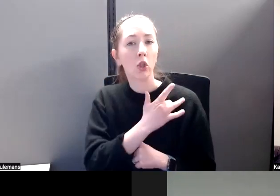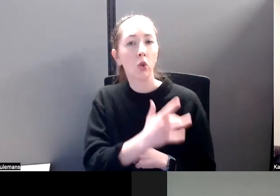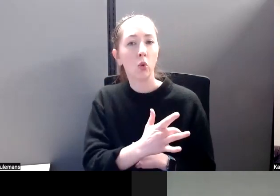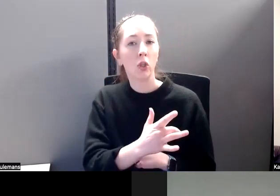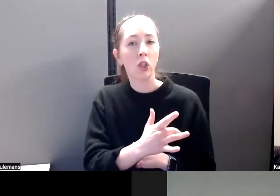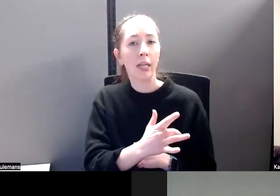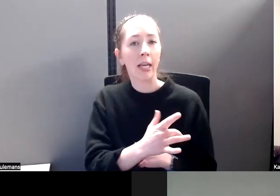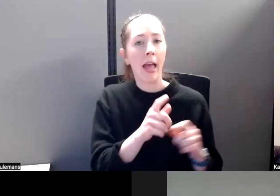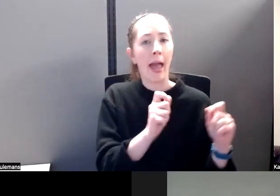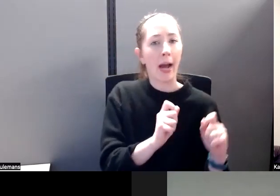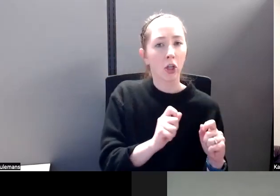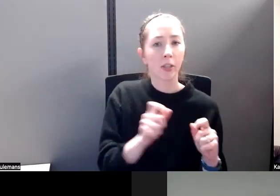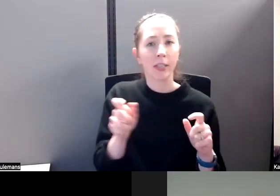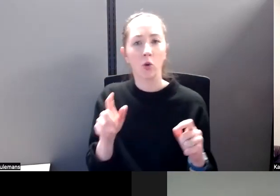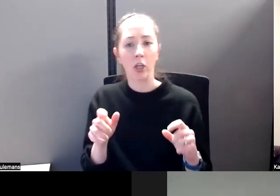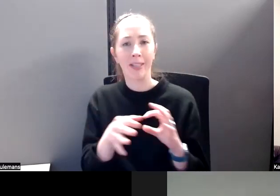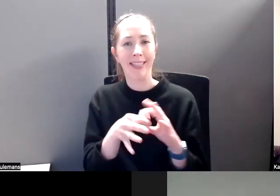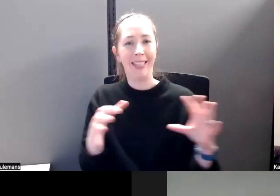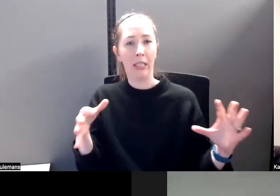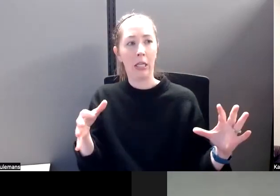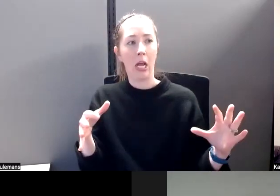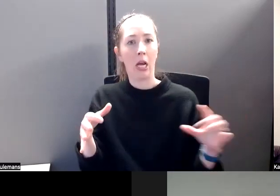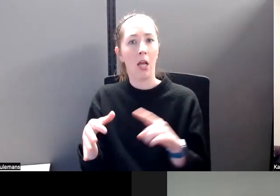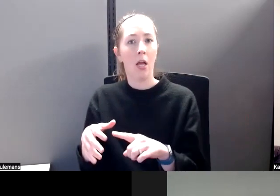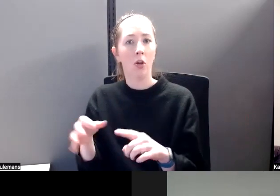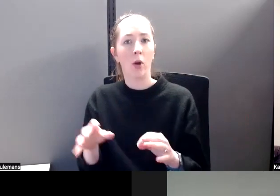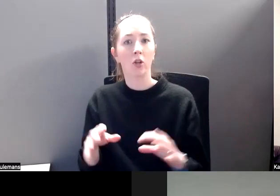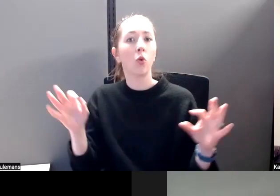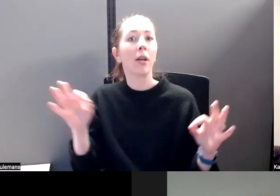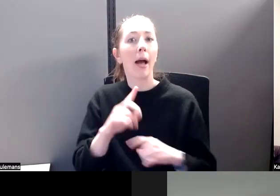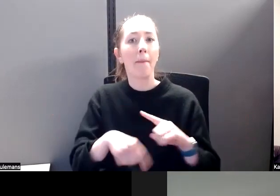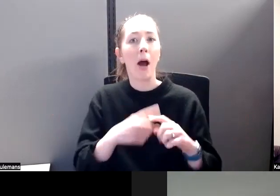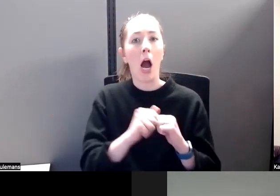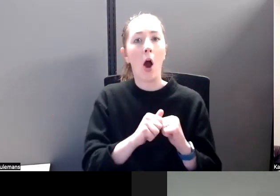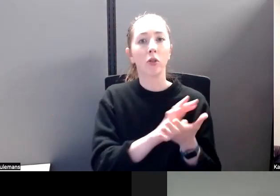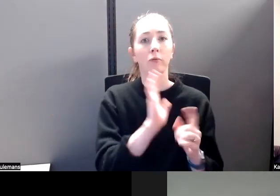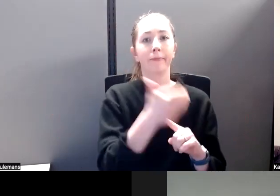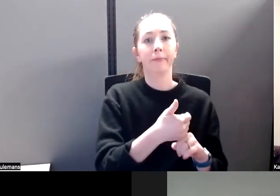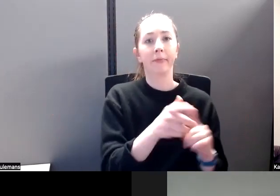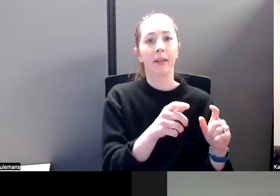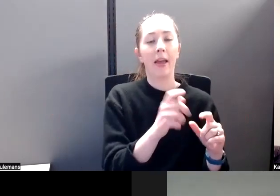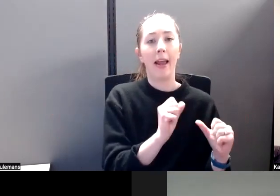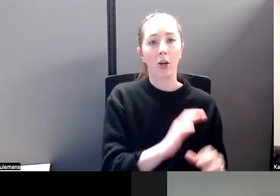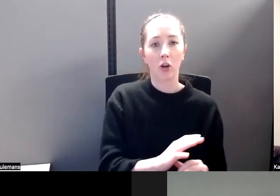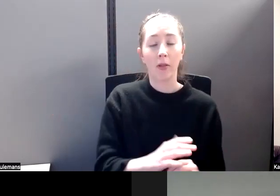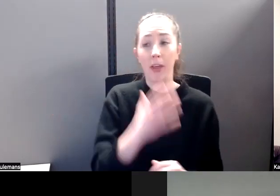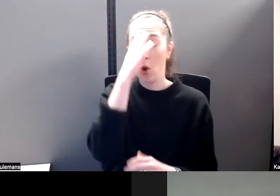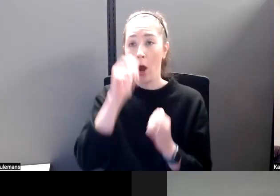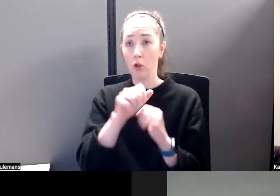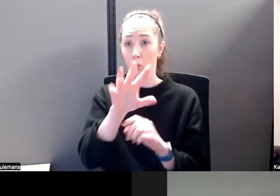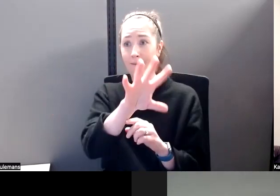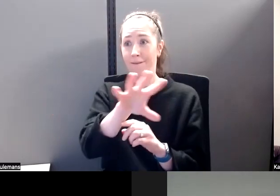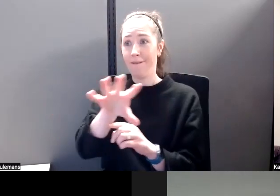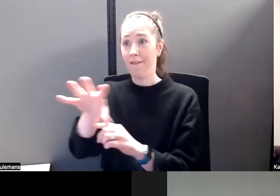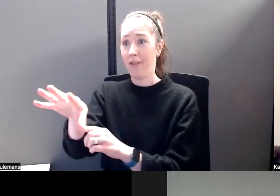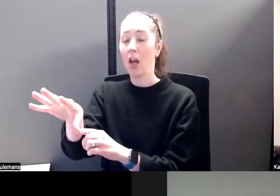between directors and actors is directors don't normally know anything about it. They're really good with camera and telling story visually, but they're not